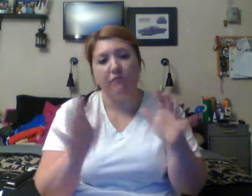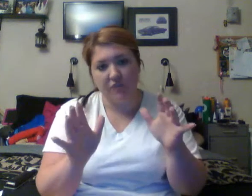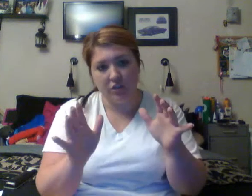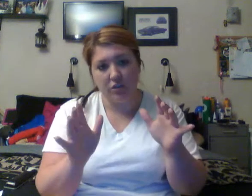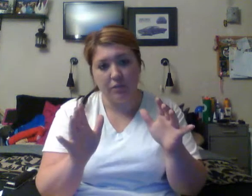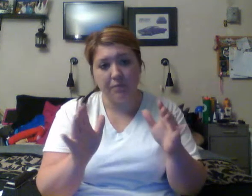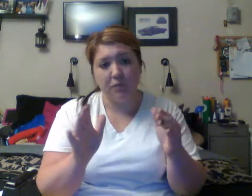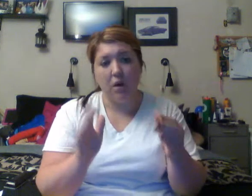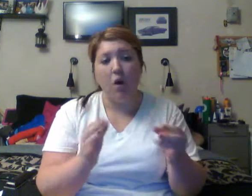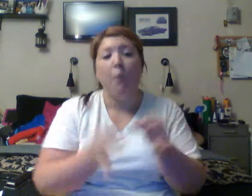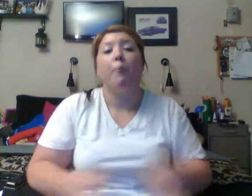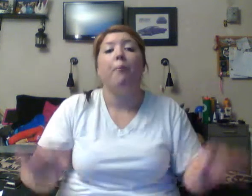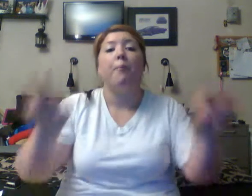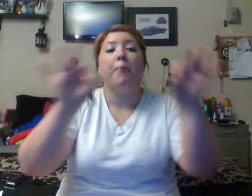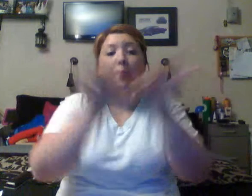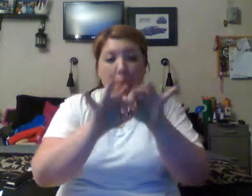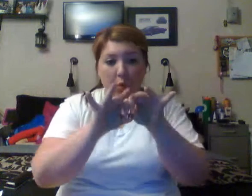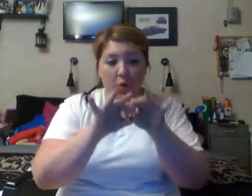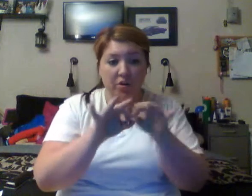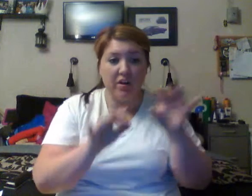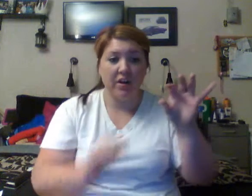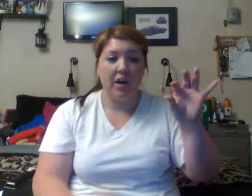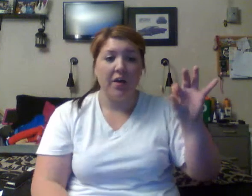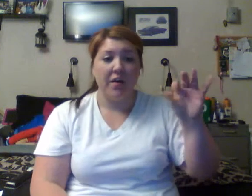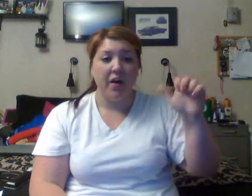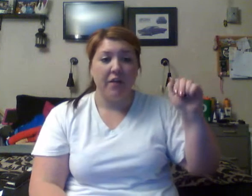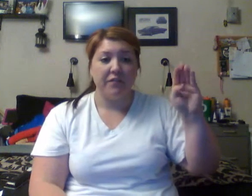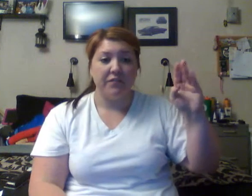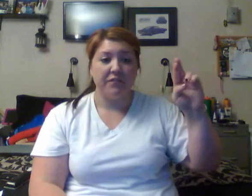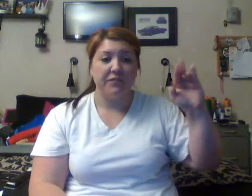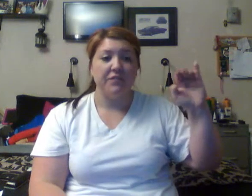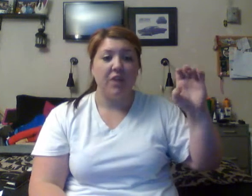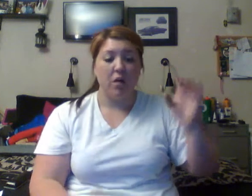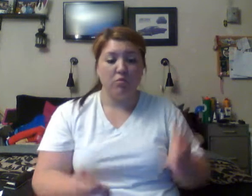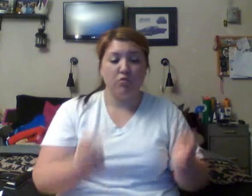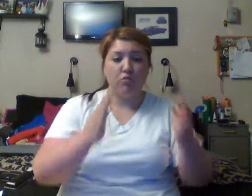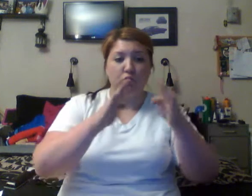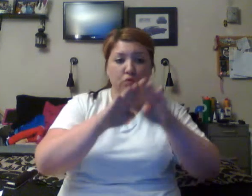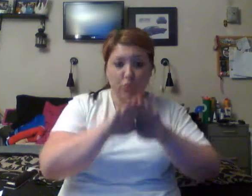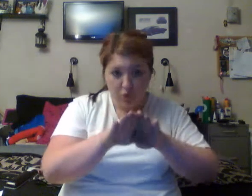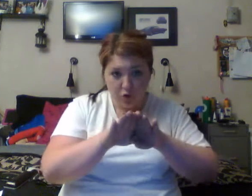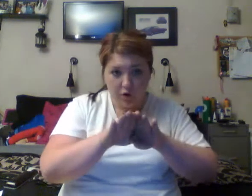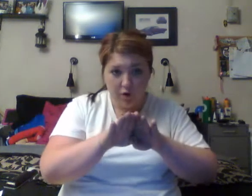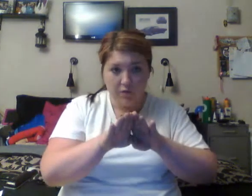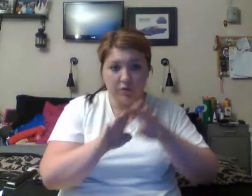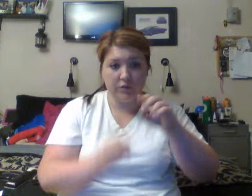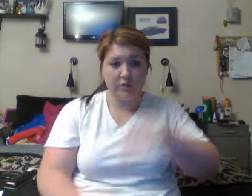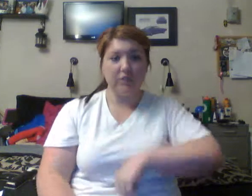covers the zipper. So often when people are learning to sew and putting in zippers for the first time, they tend to have